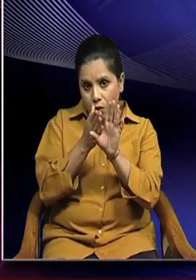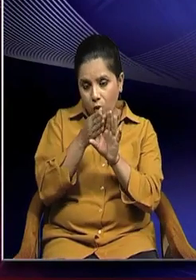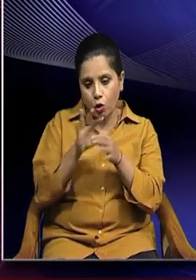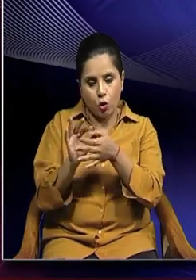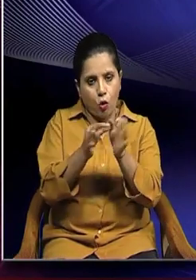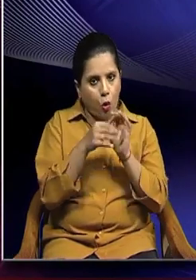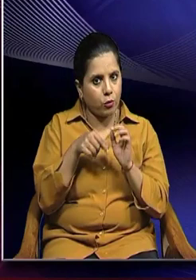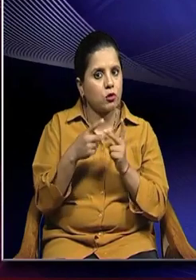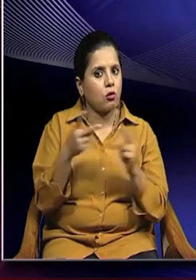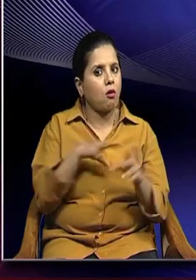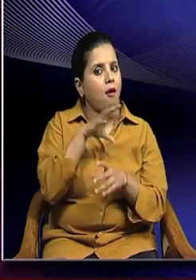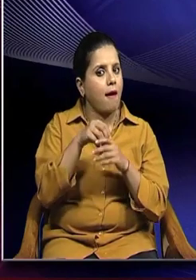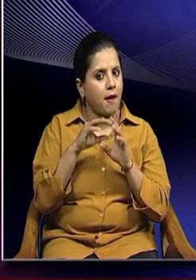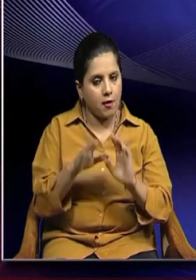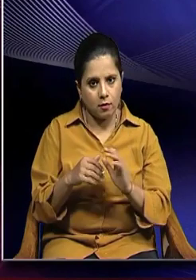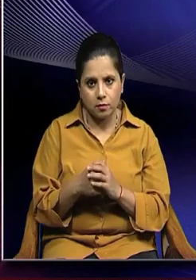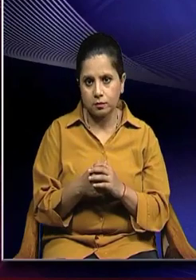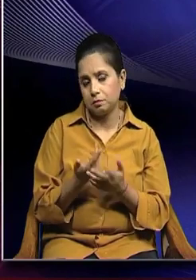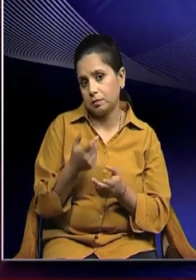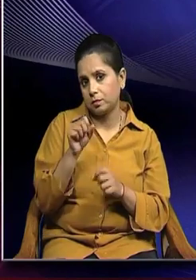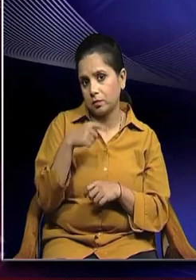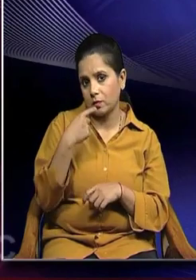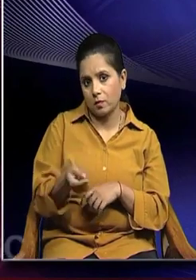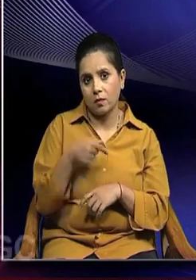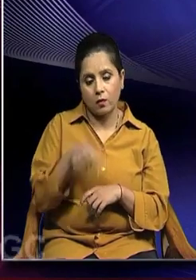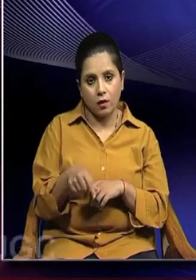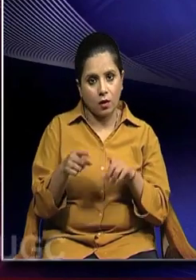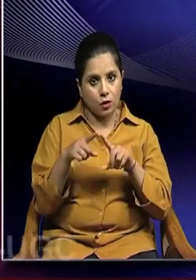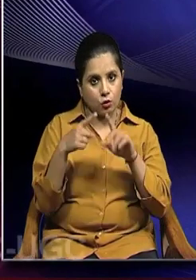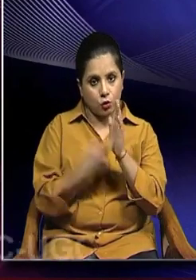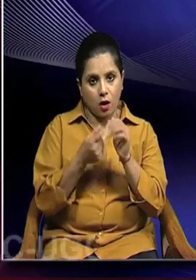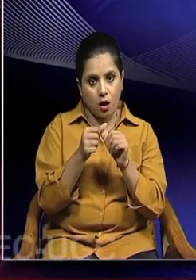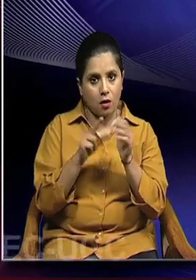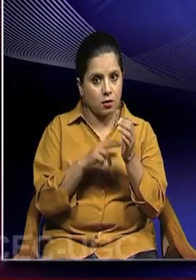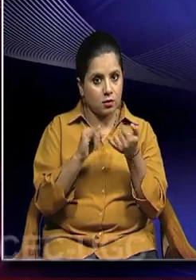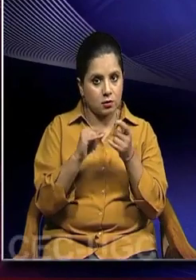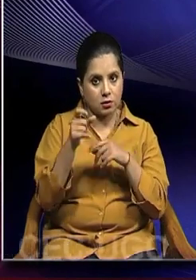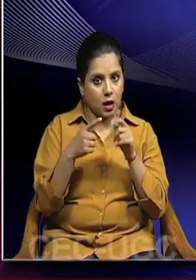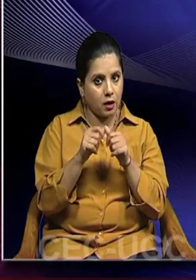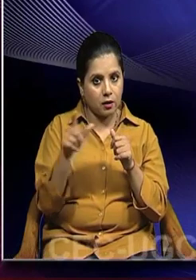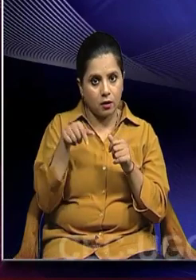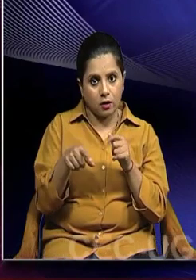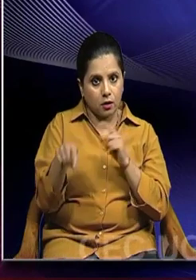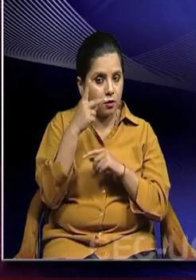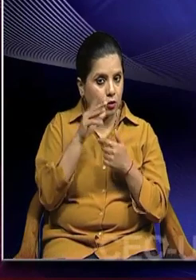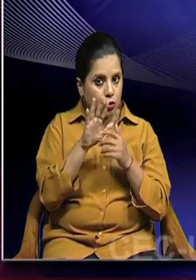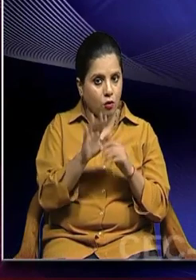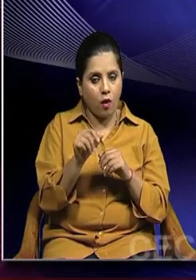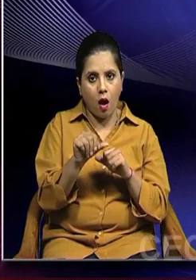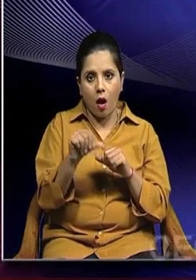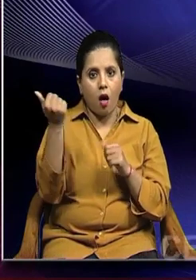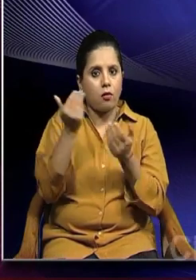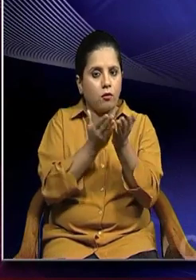of nature. And of course, transcendental gives you shows you another